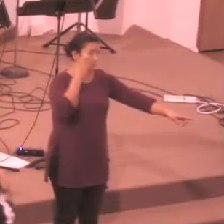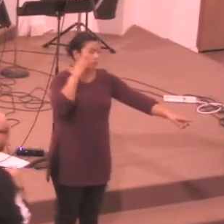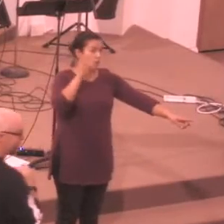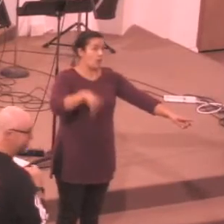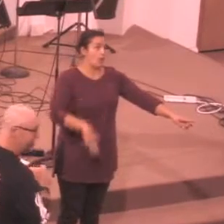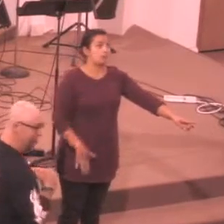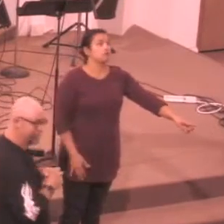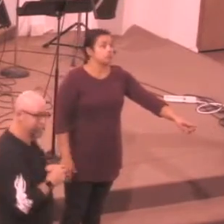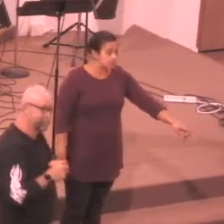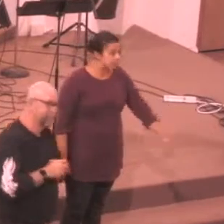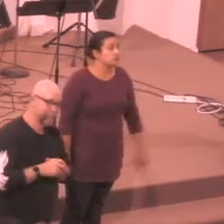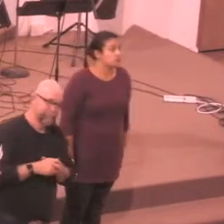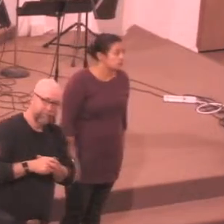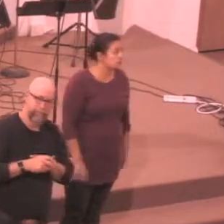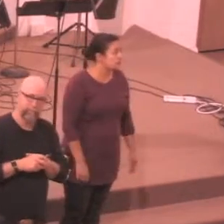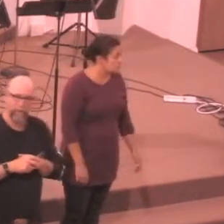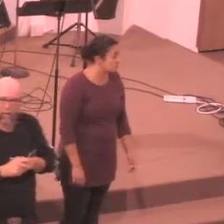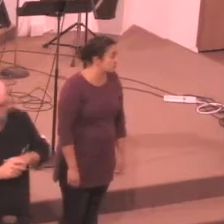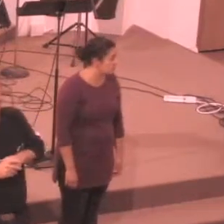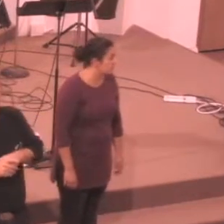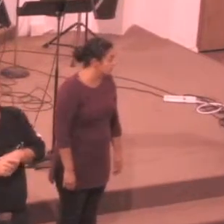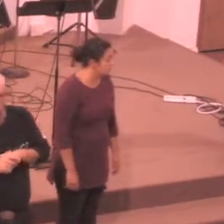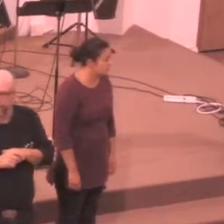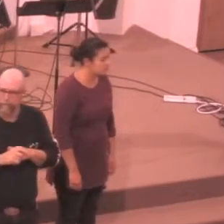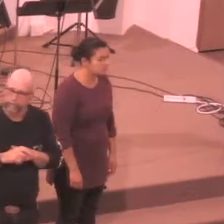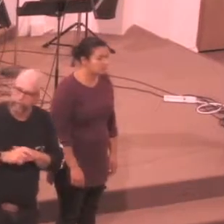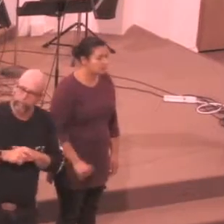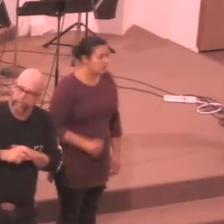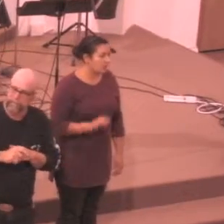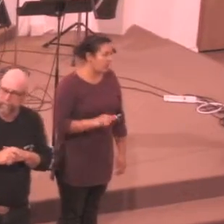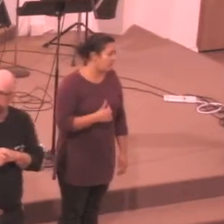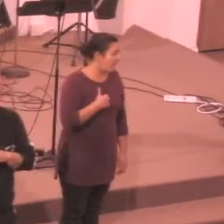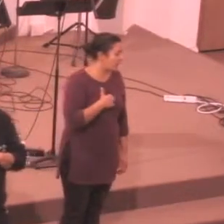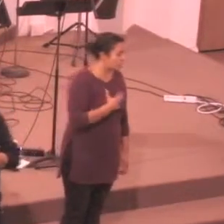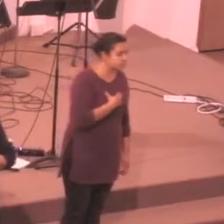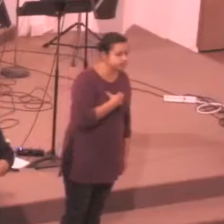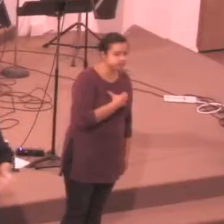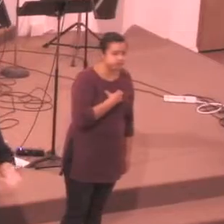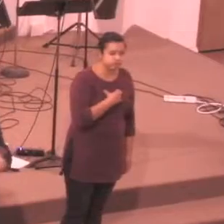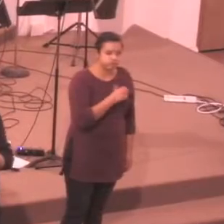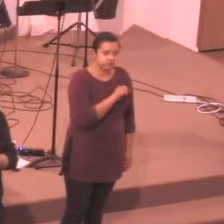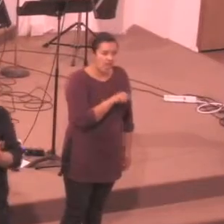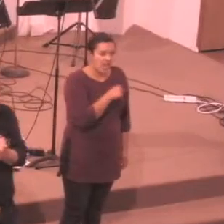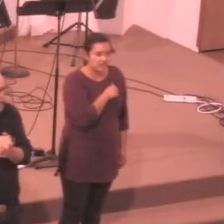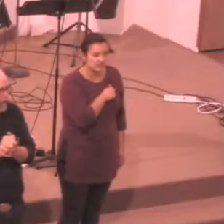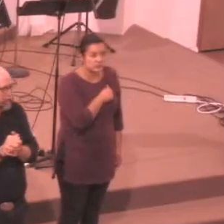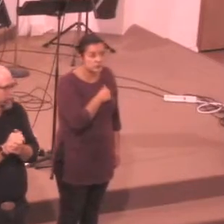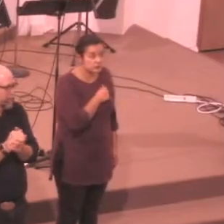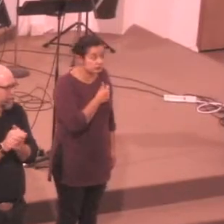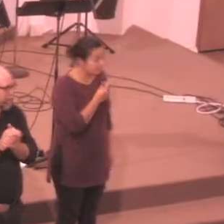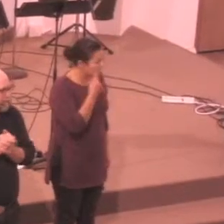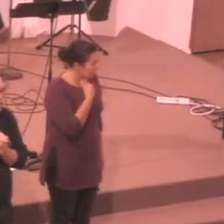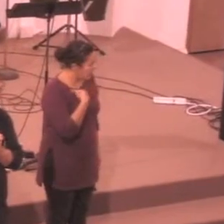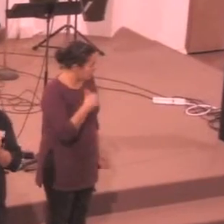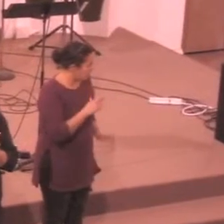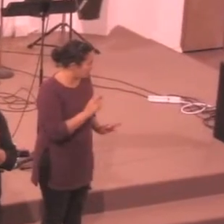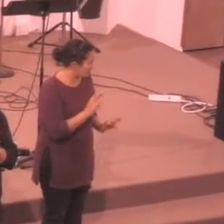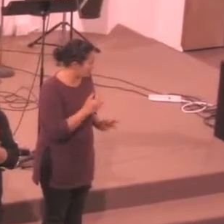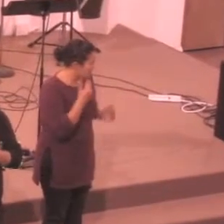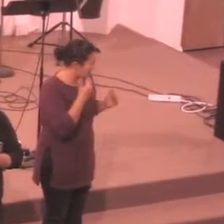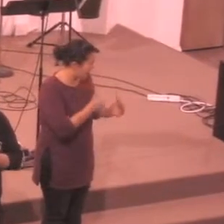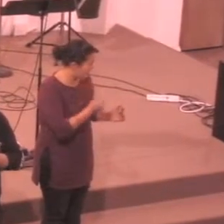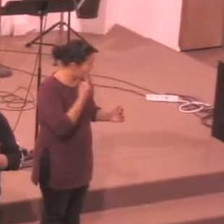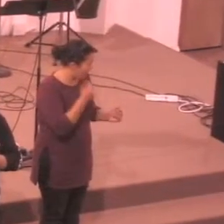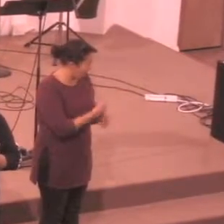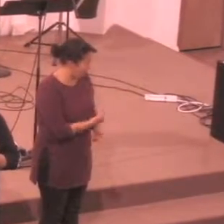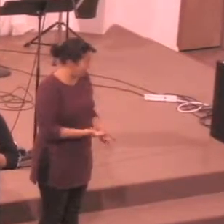Mm-hmm. If I'm copping an attitude, do you think I'm right ready to give thanks for everything? Not